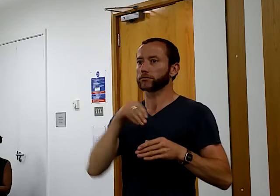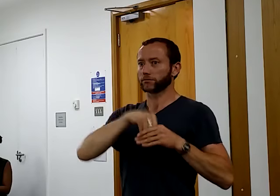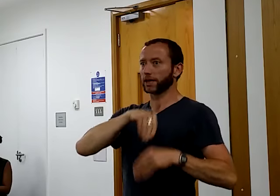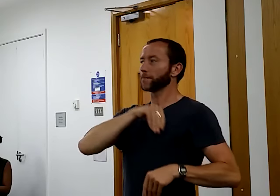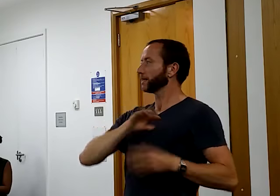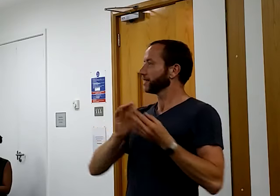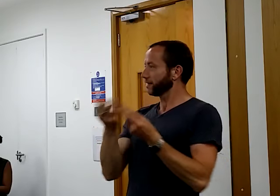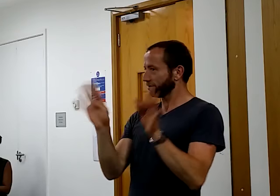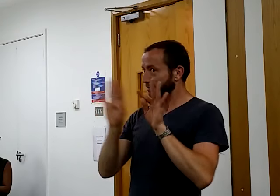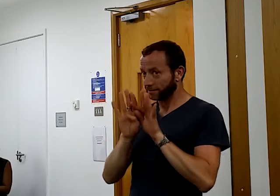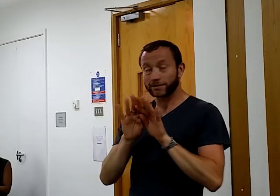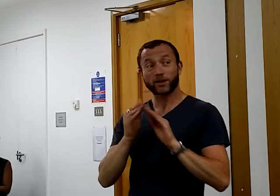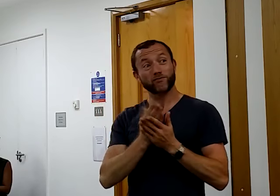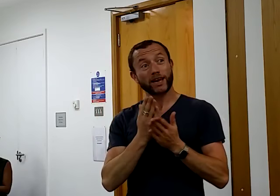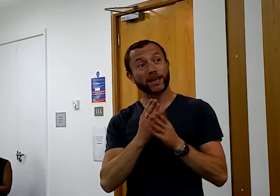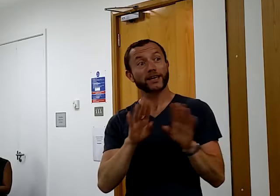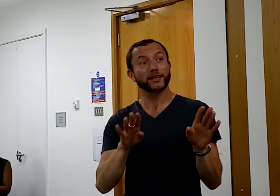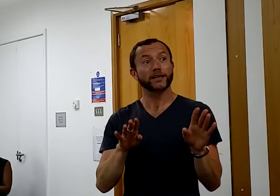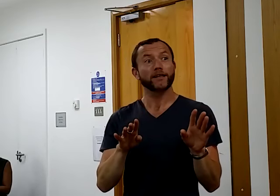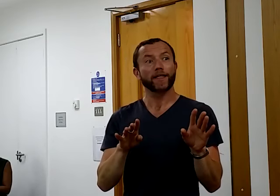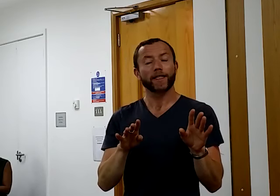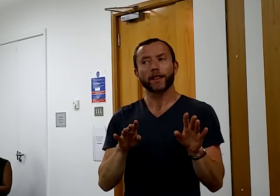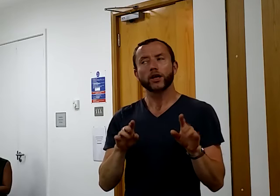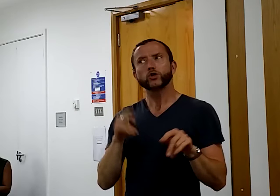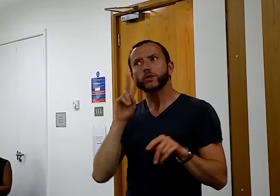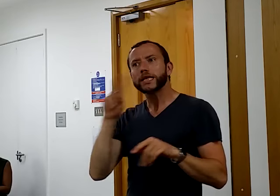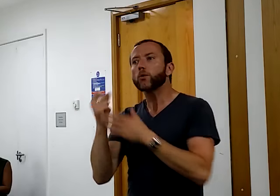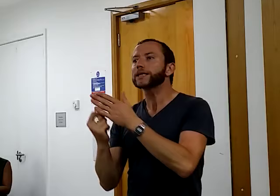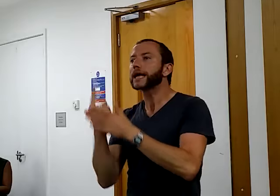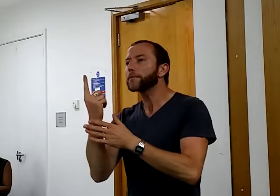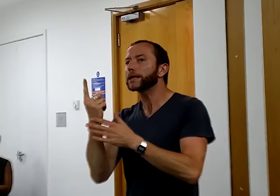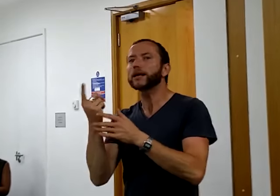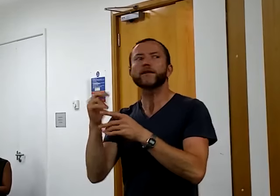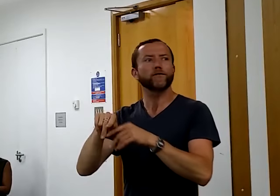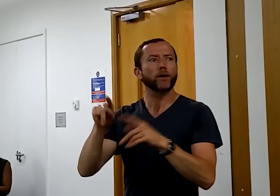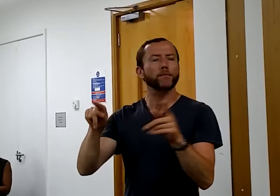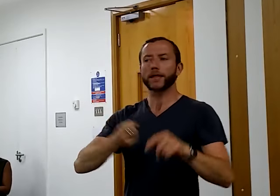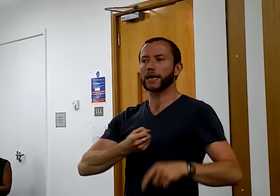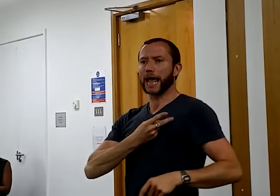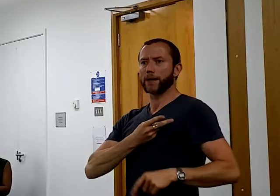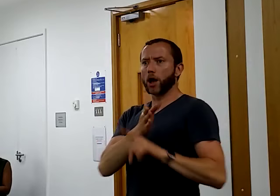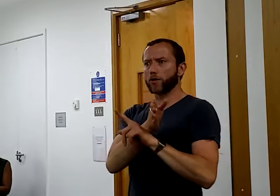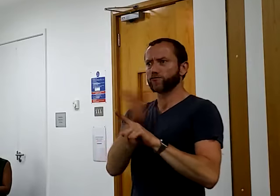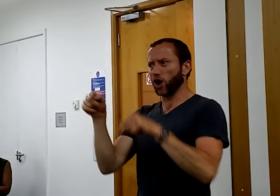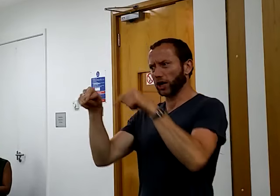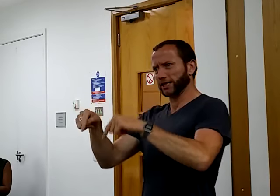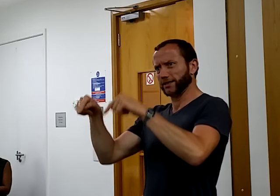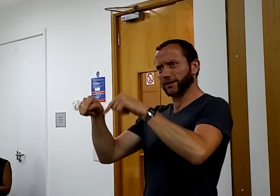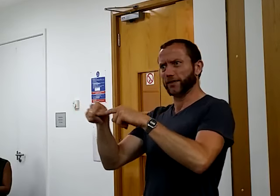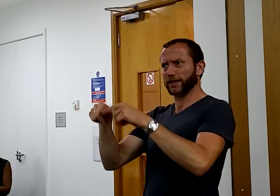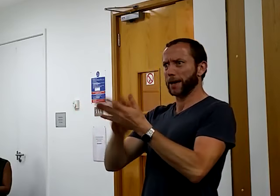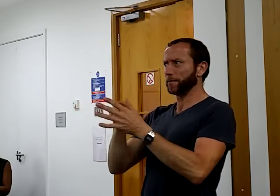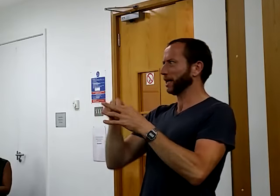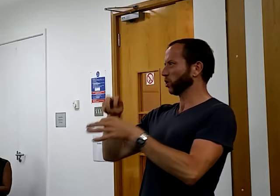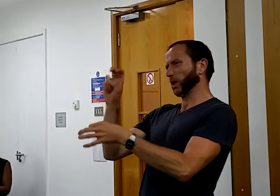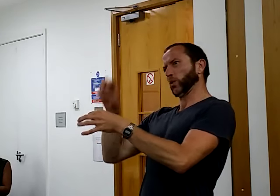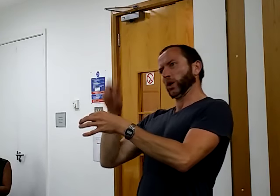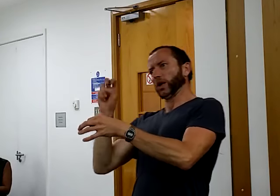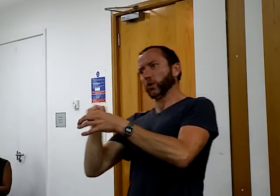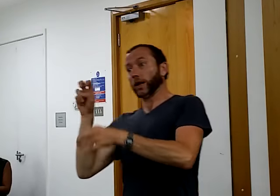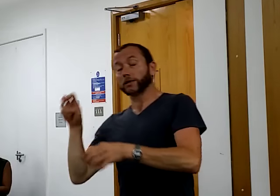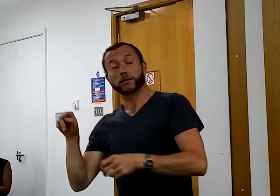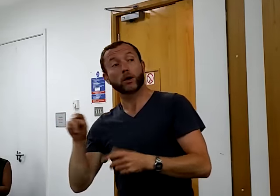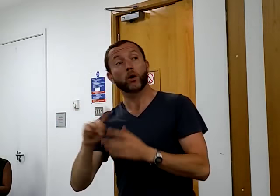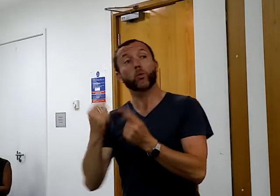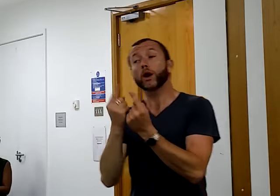think it's not that surprising, really, to see the sort of tricks that we're seeing from the Labour right, really, because there's one thing that Jeremy